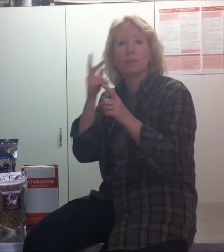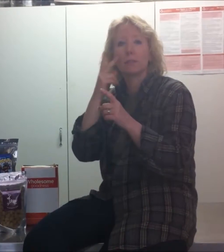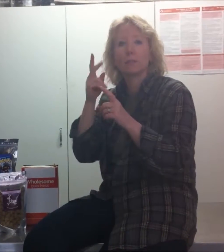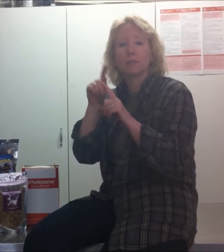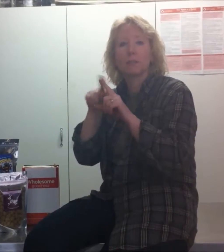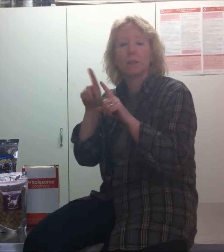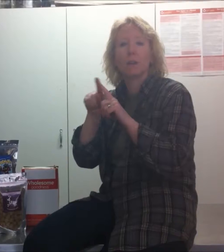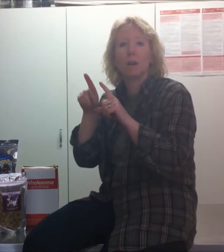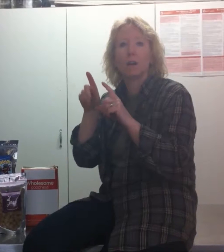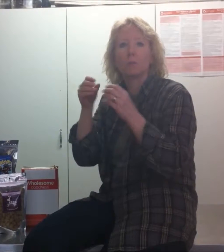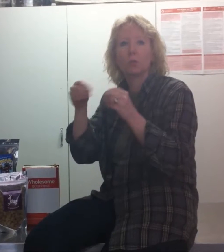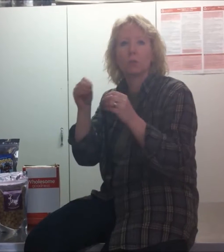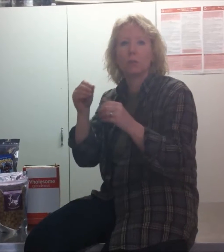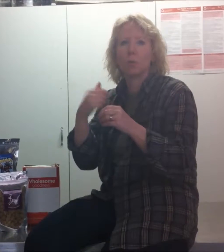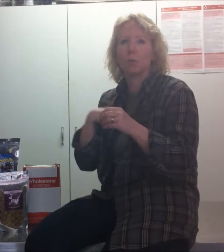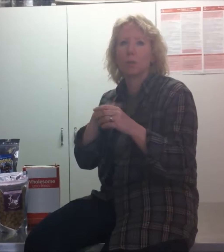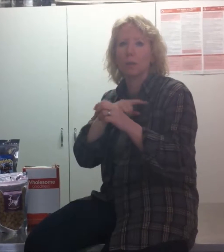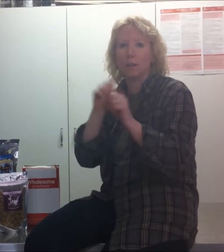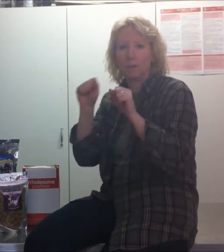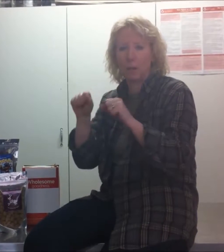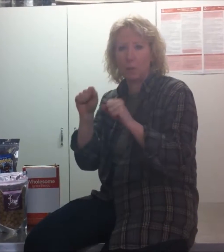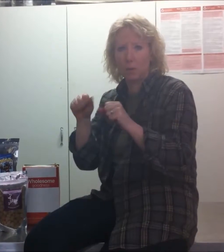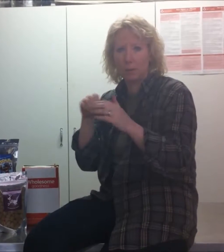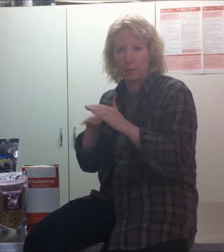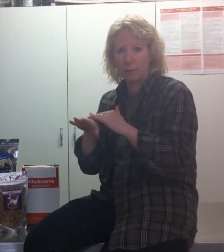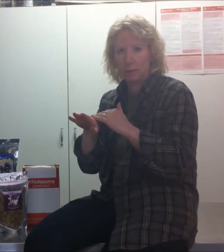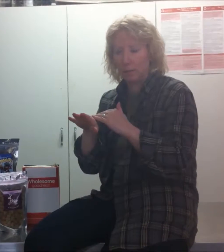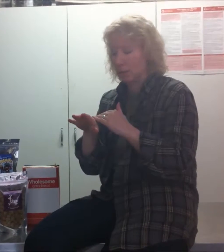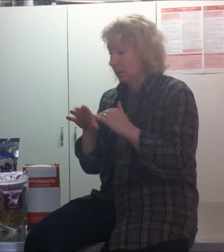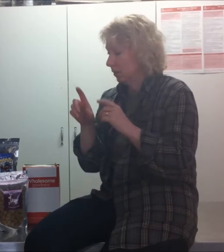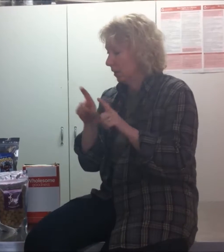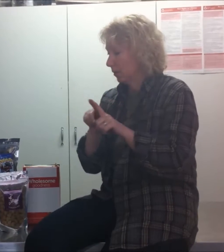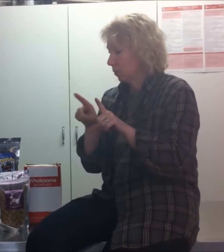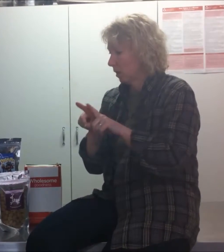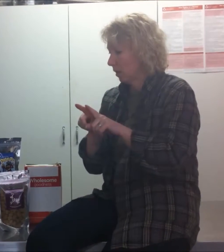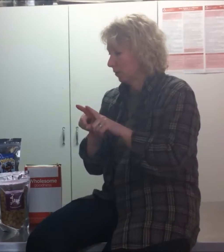see the different stores that we are available in as well.